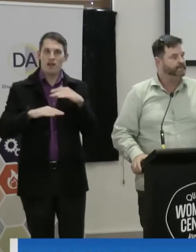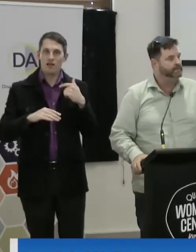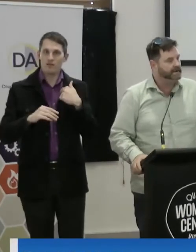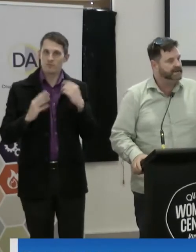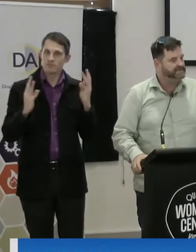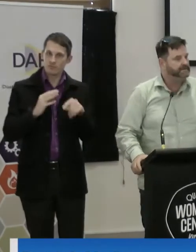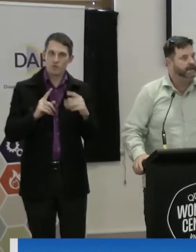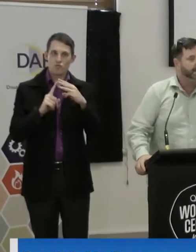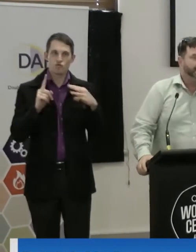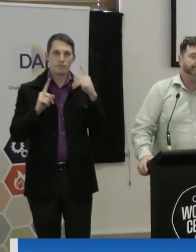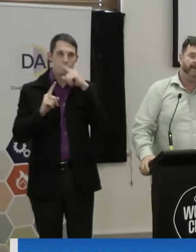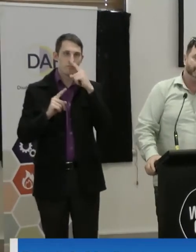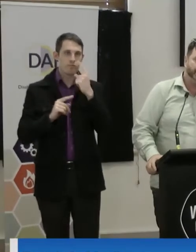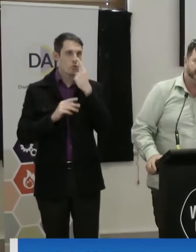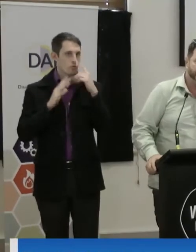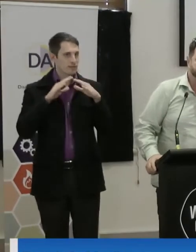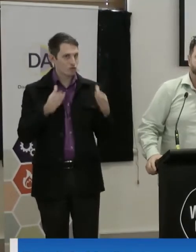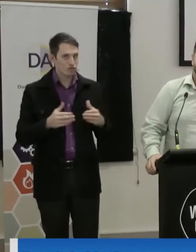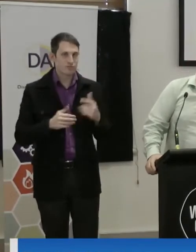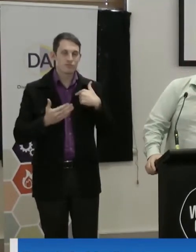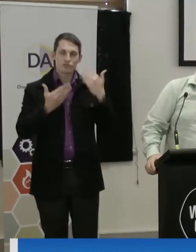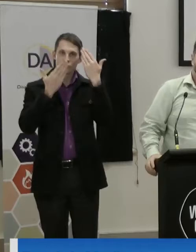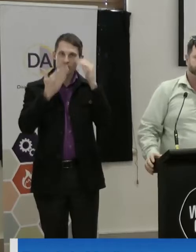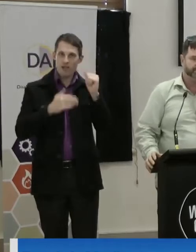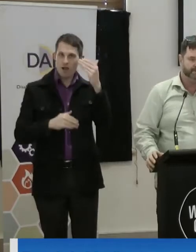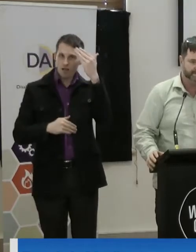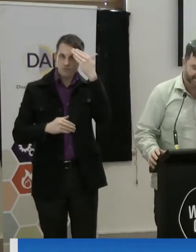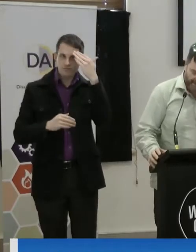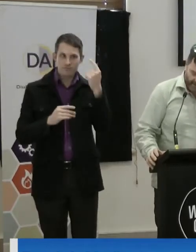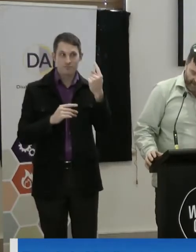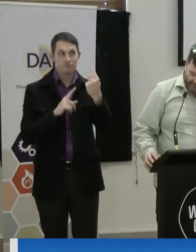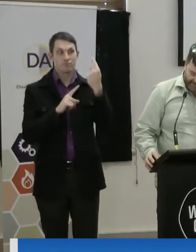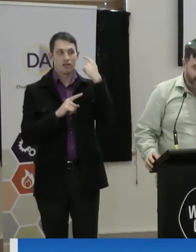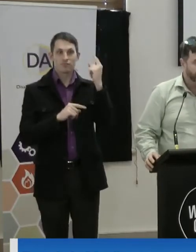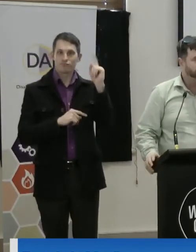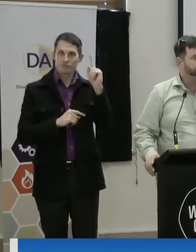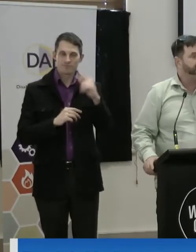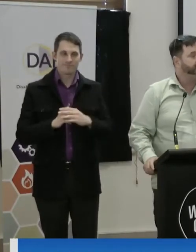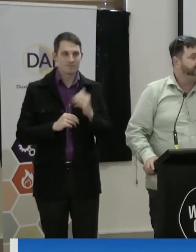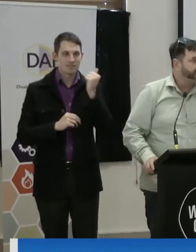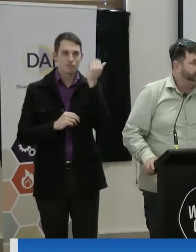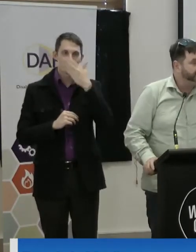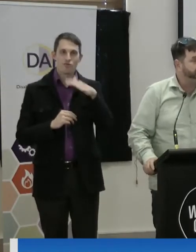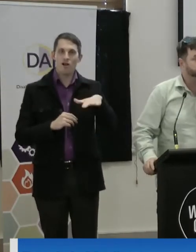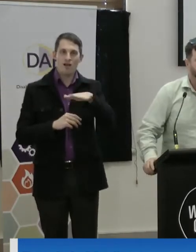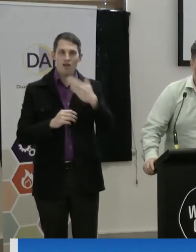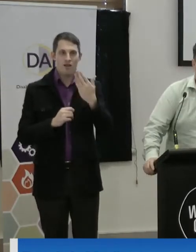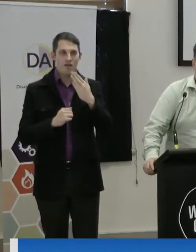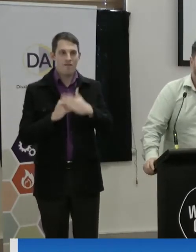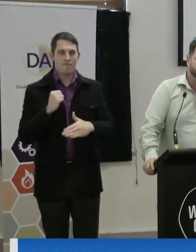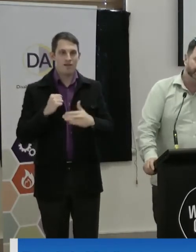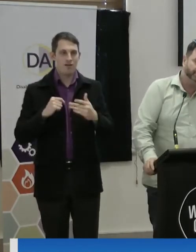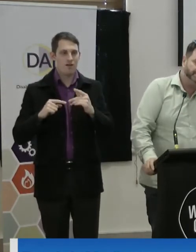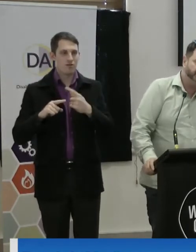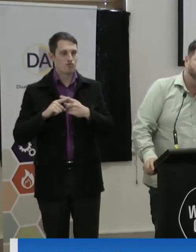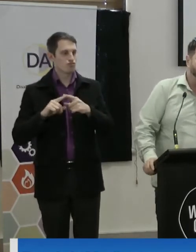of the Kulin Nation, and pay my respects to their elders past and present. Aboriginal land has never been ceded in its sovereignty,